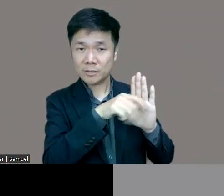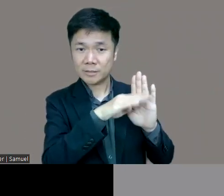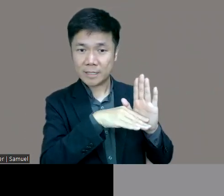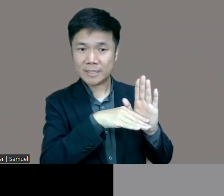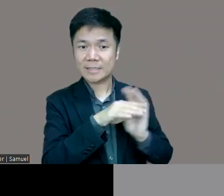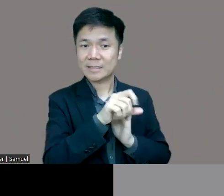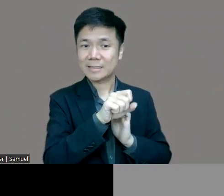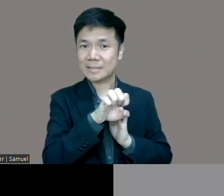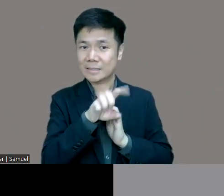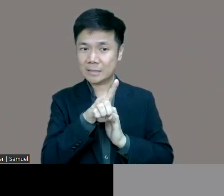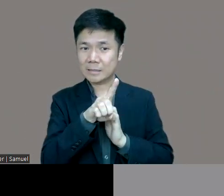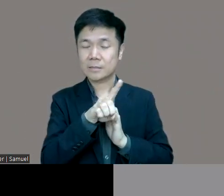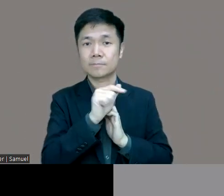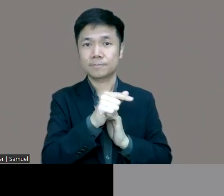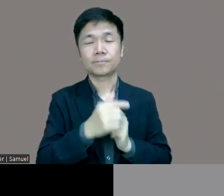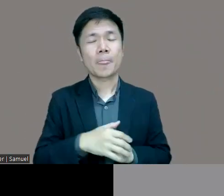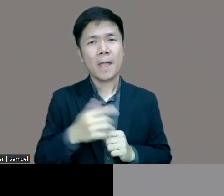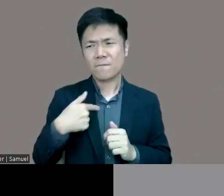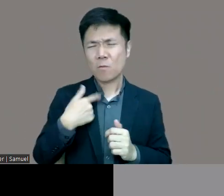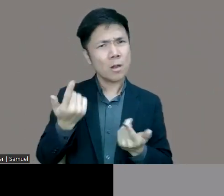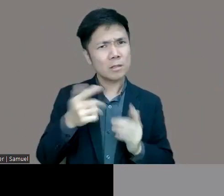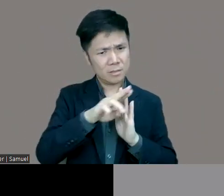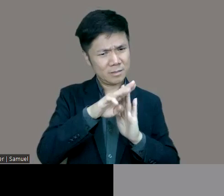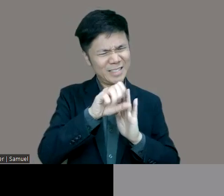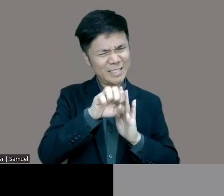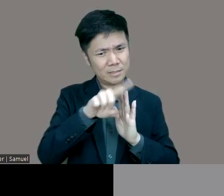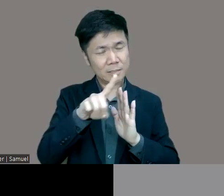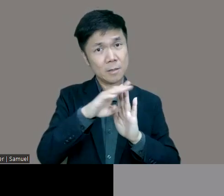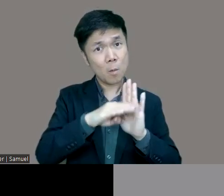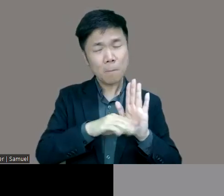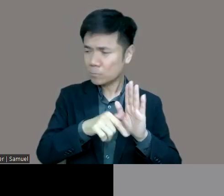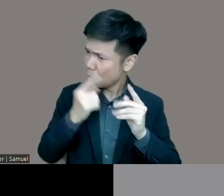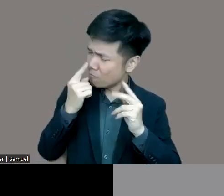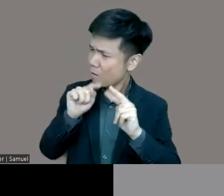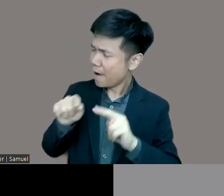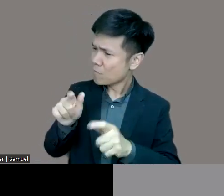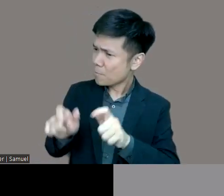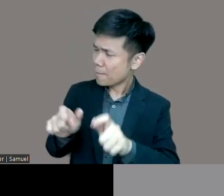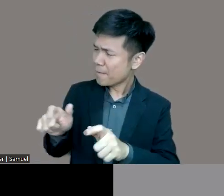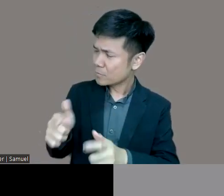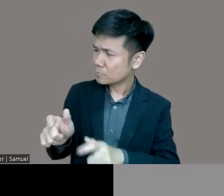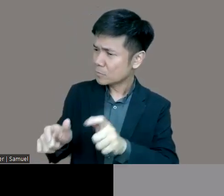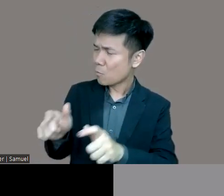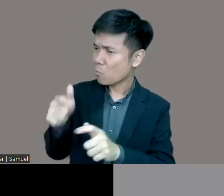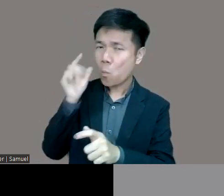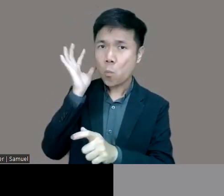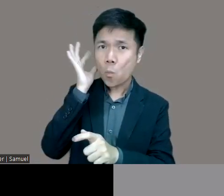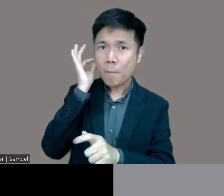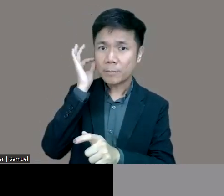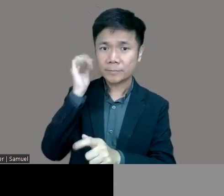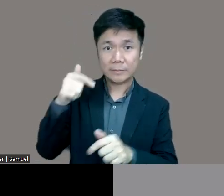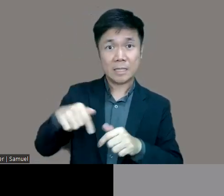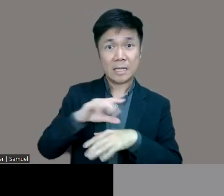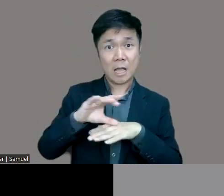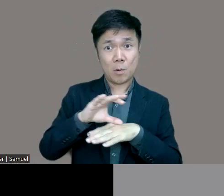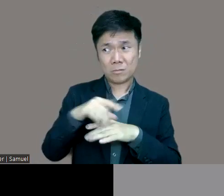have experienced violence. I am in the zone where we have been in a political crisis for